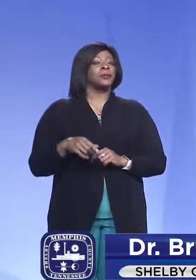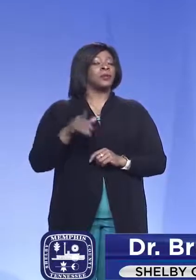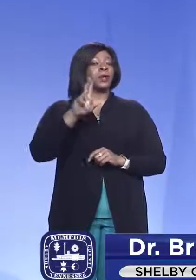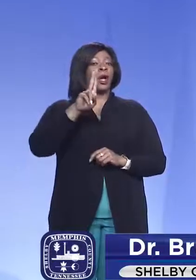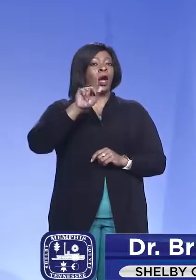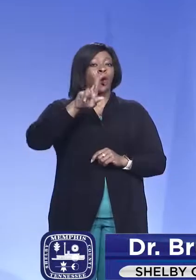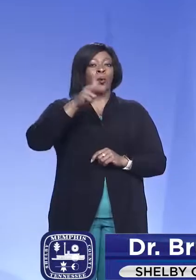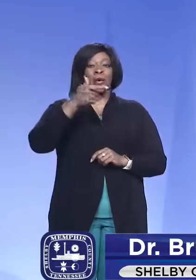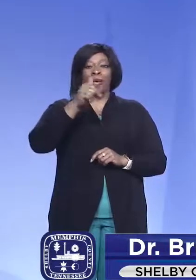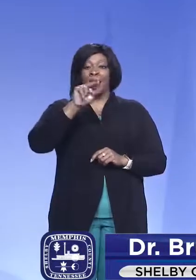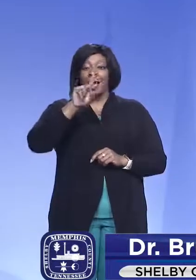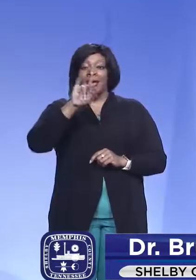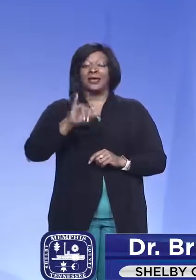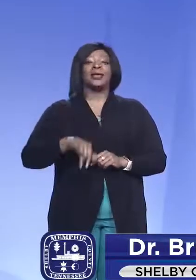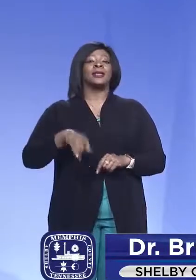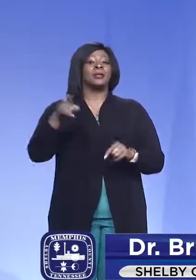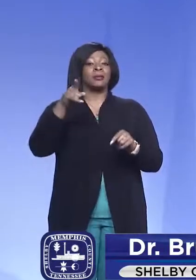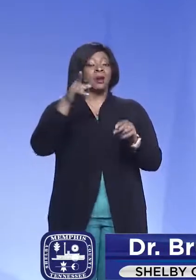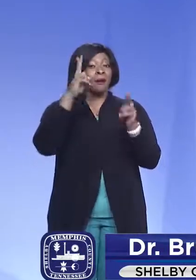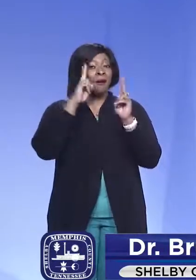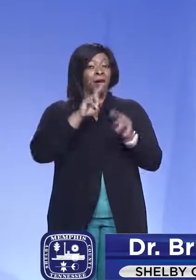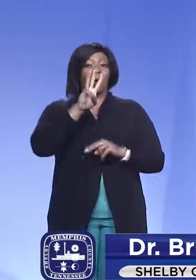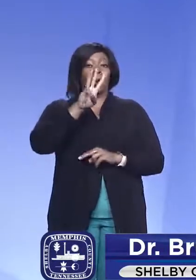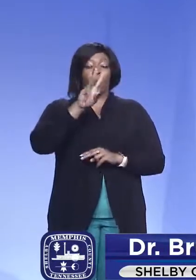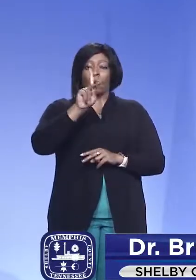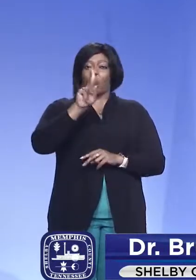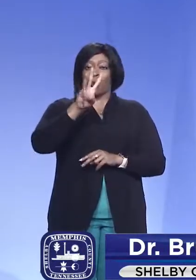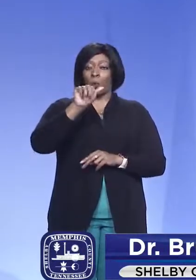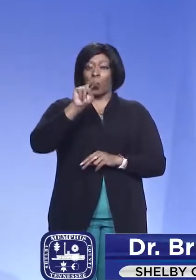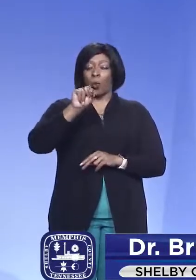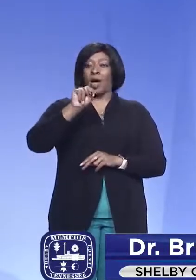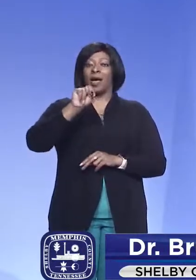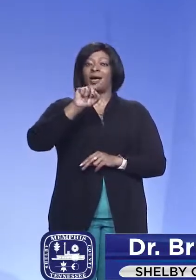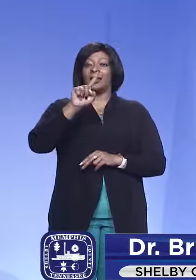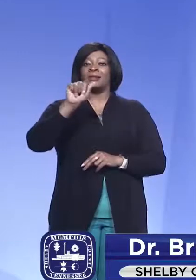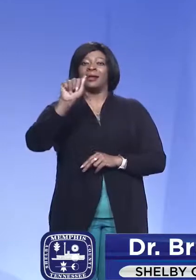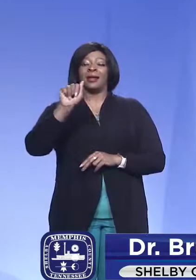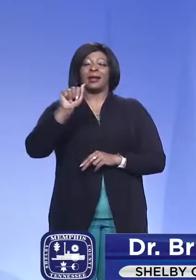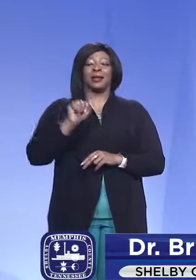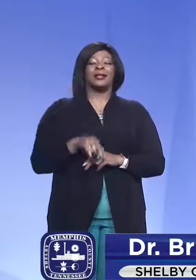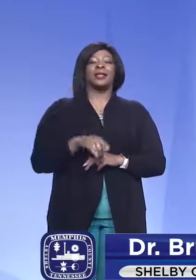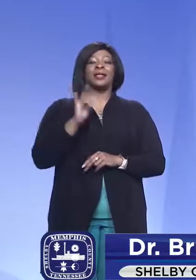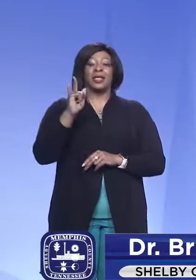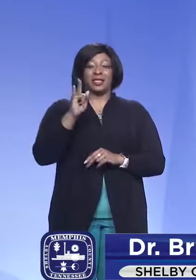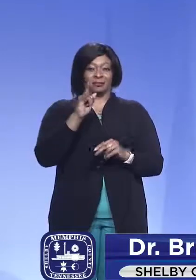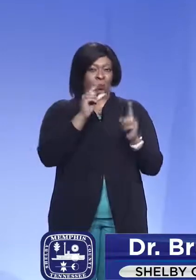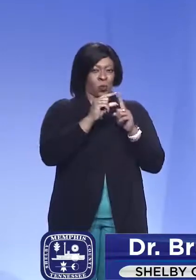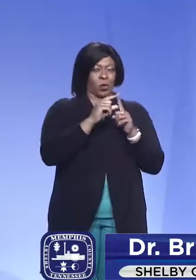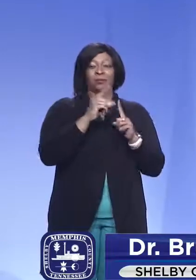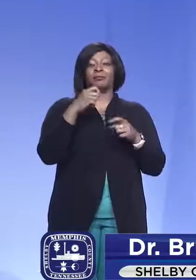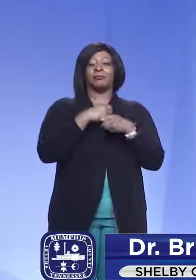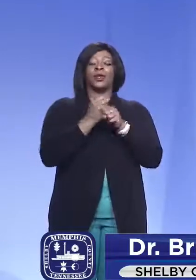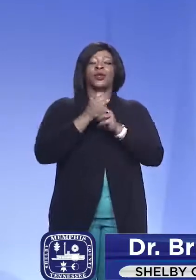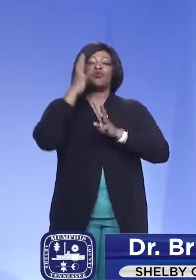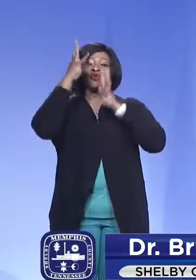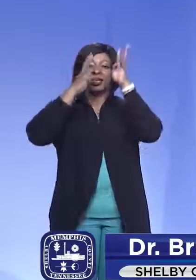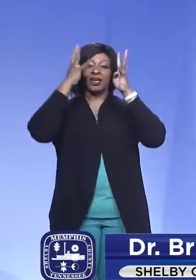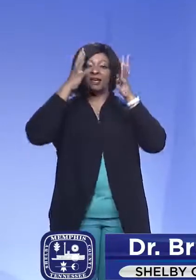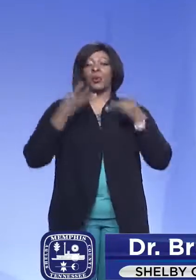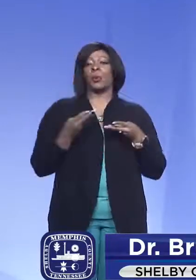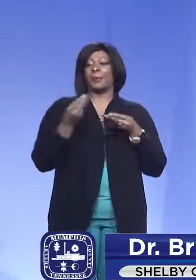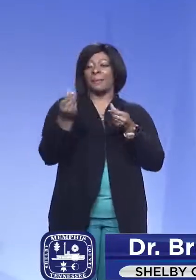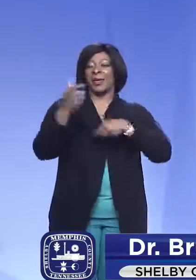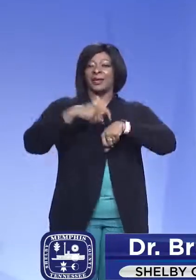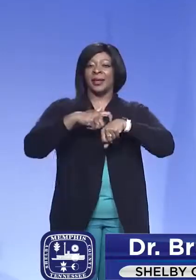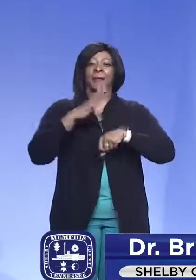who celebrate Kwanzaa. The sixth day of Kwanzaa is Kuamba, which is creativity. And I just want to spend a little time